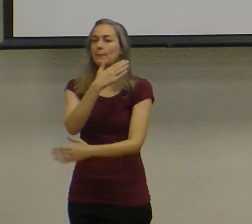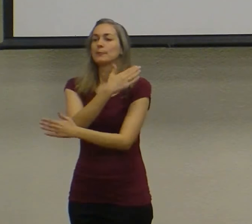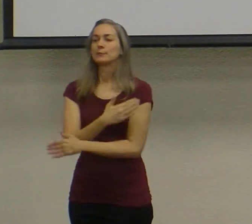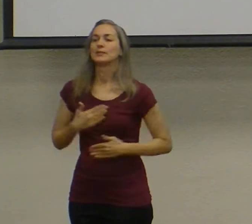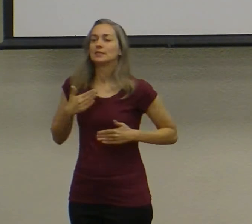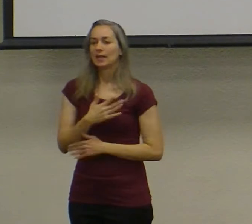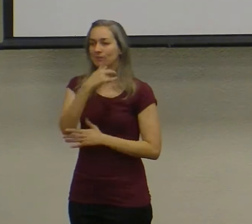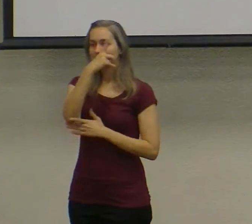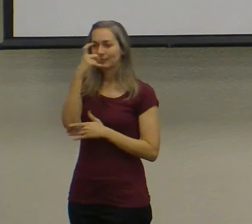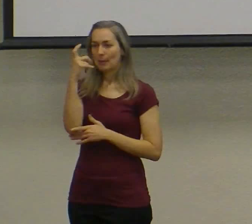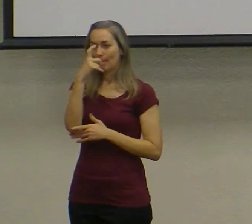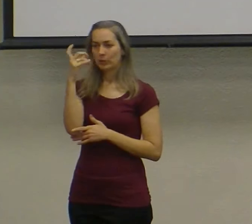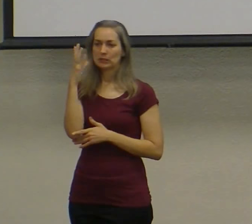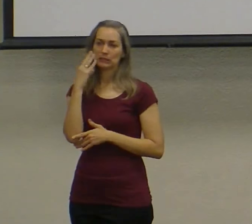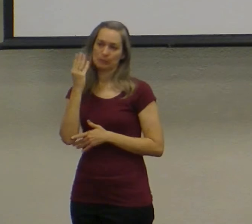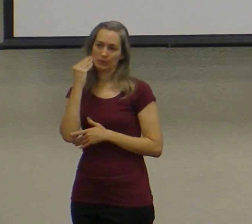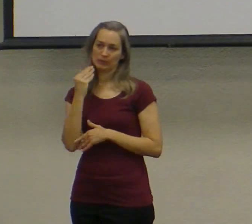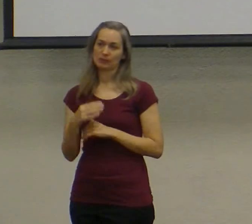this summer experience.